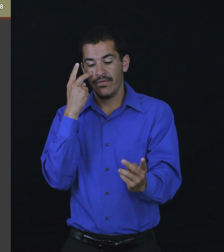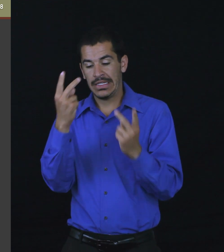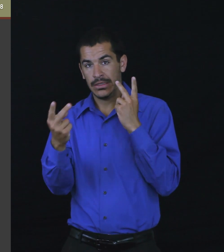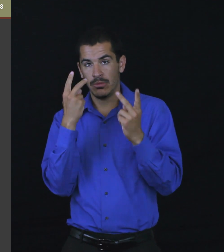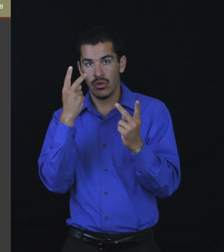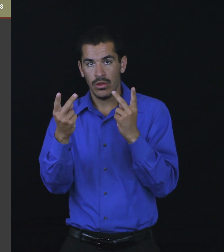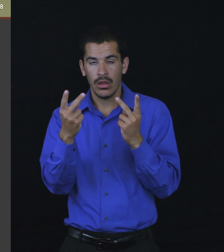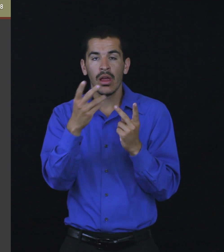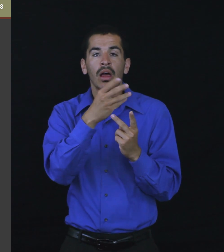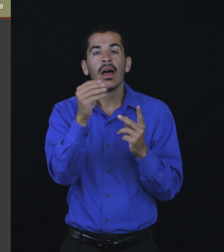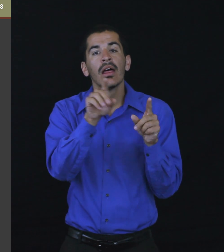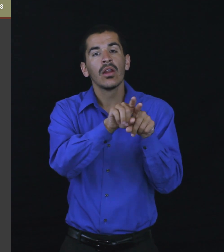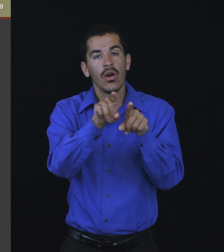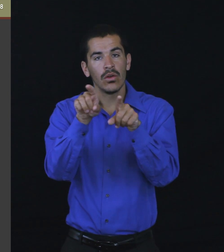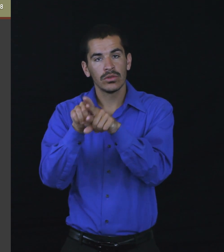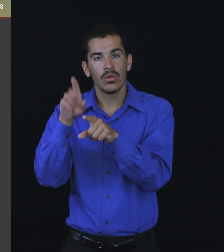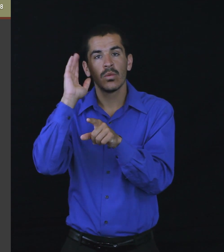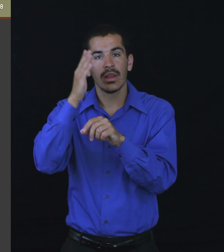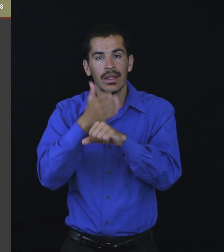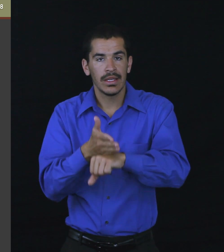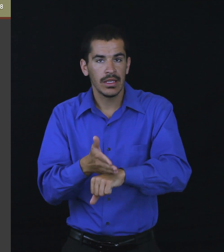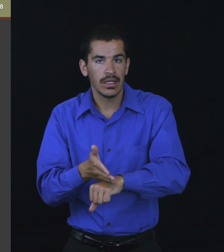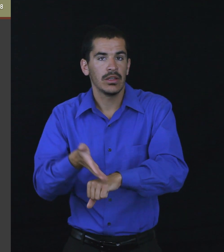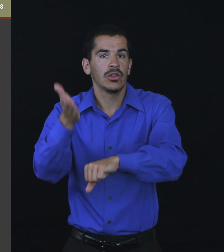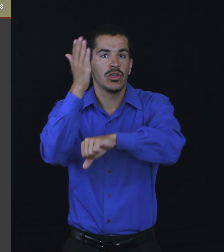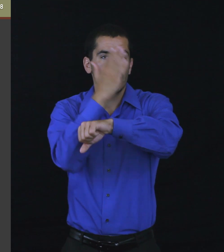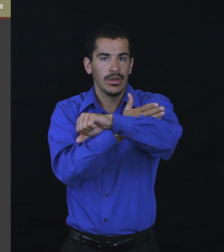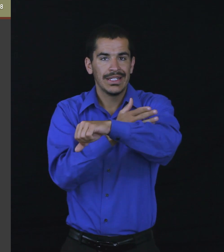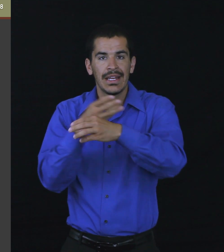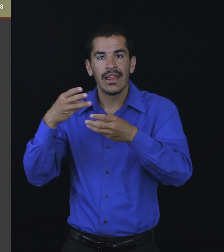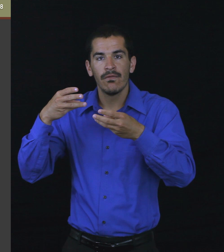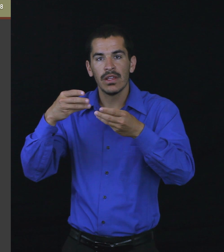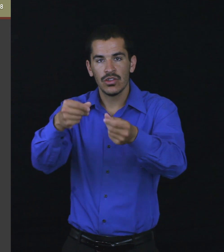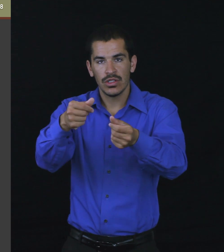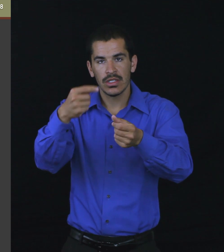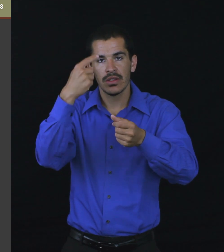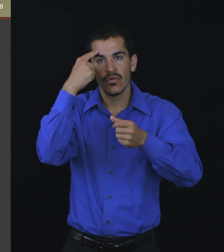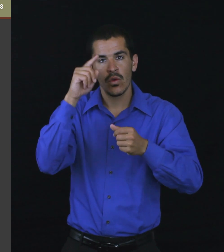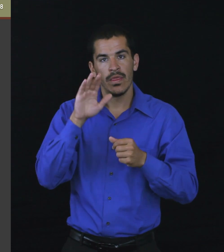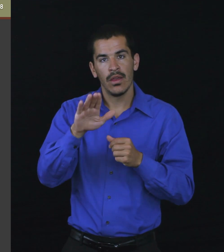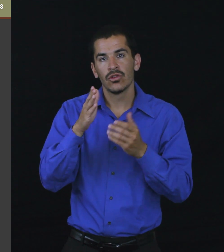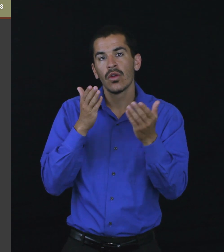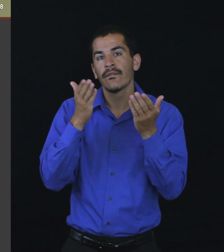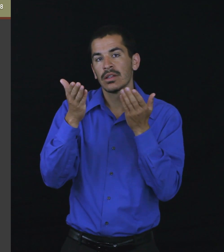and increases efficiency for services.